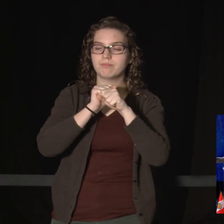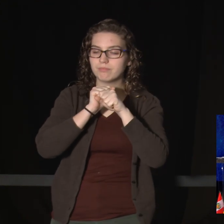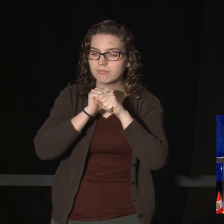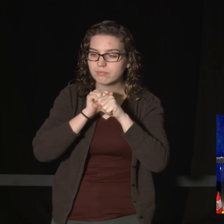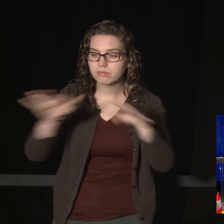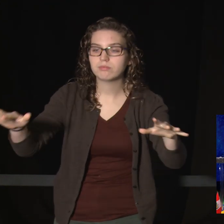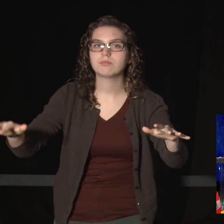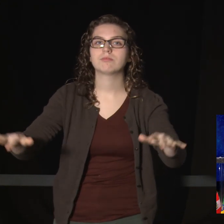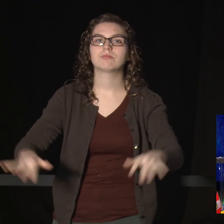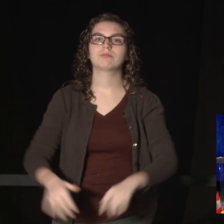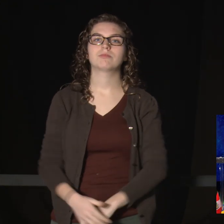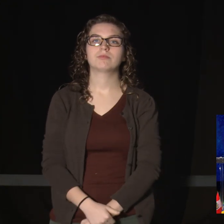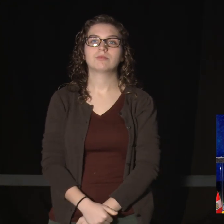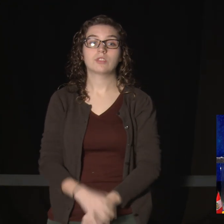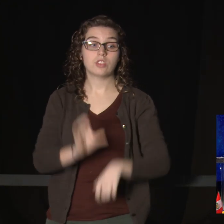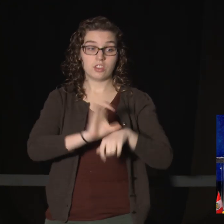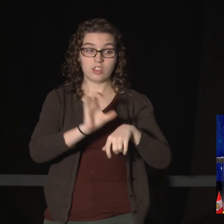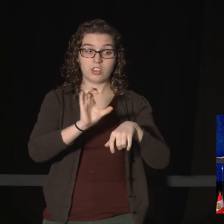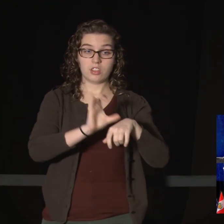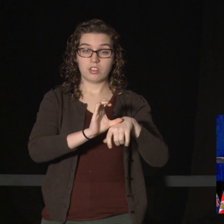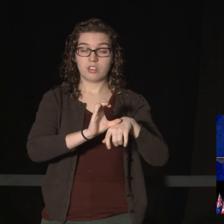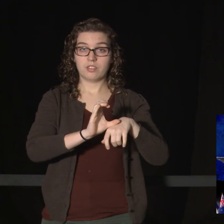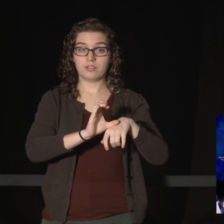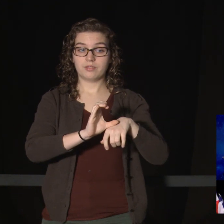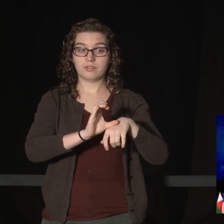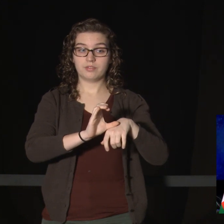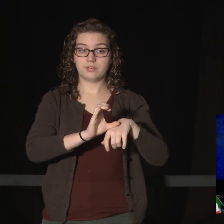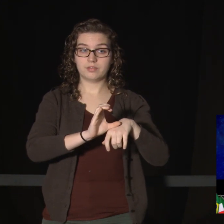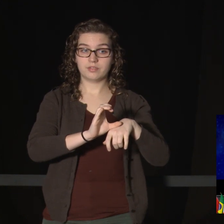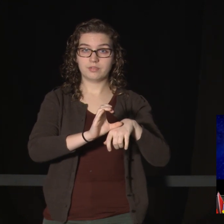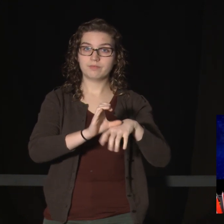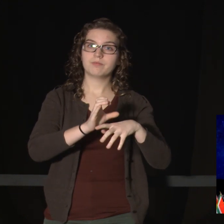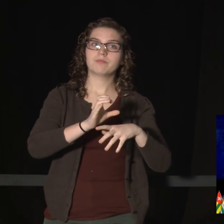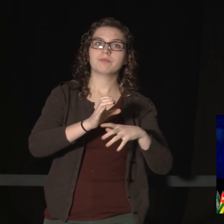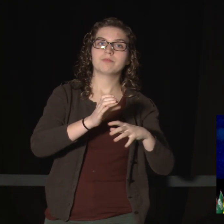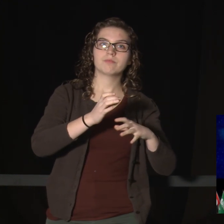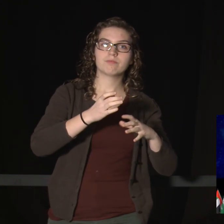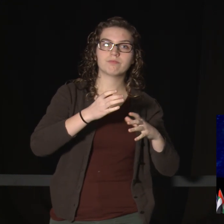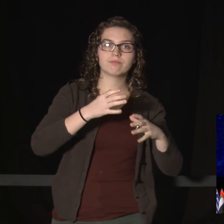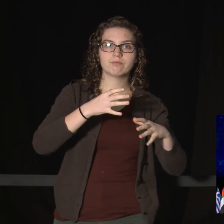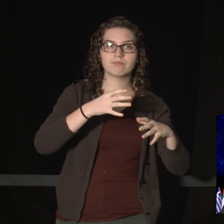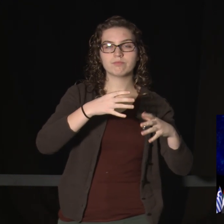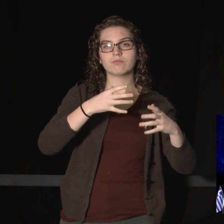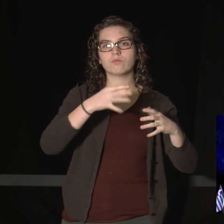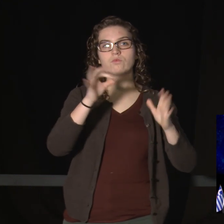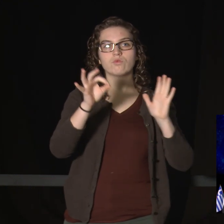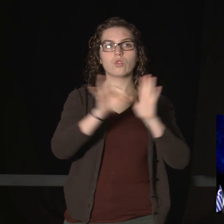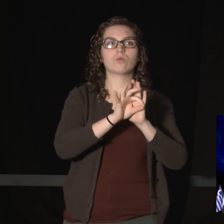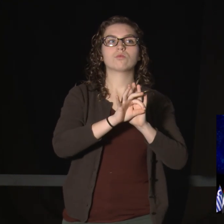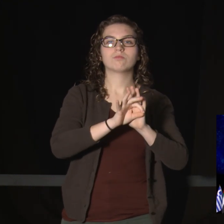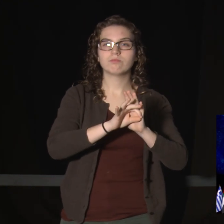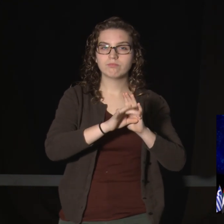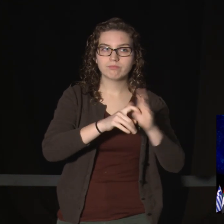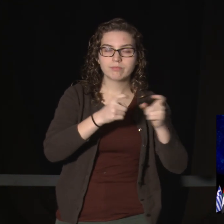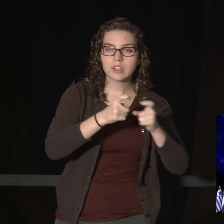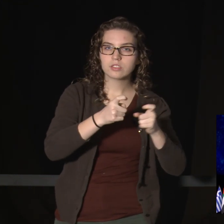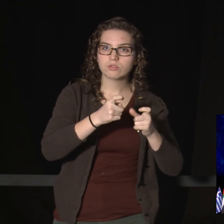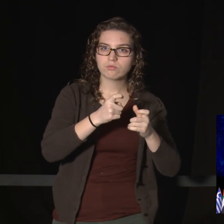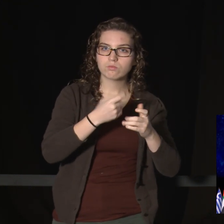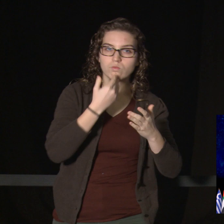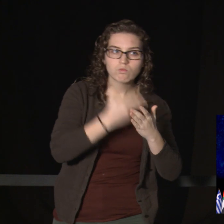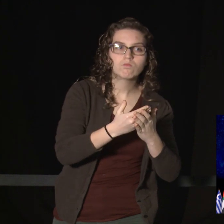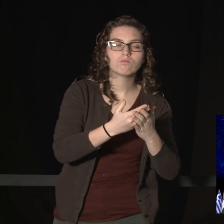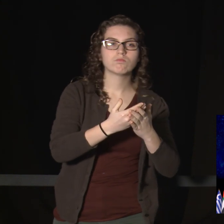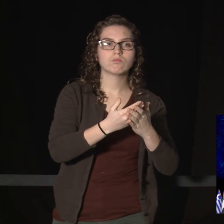scattered. The church took the high road, pulled up the controls, and went